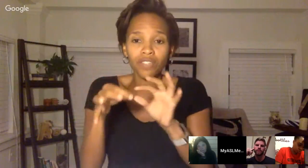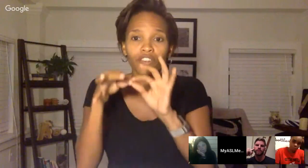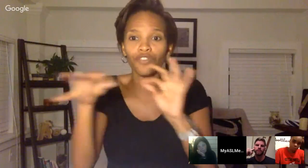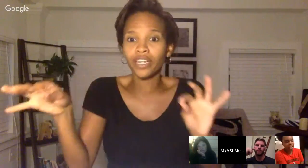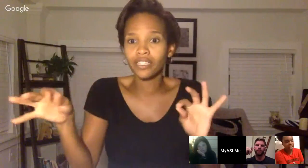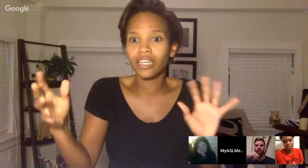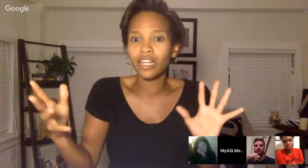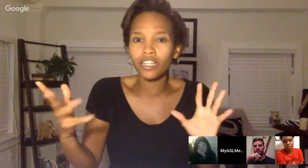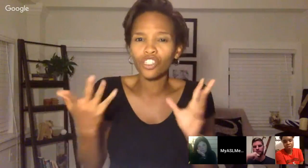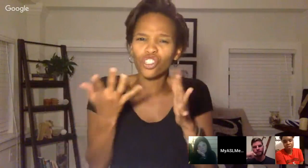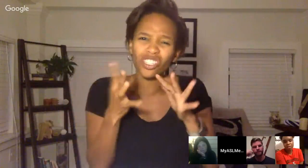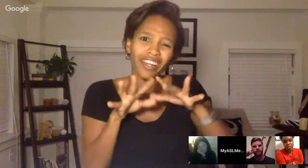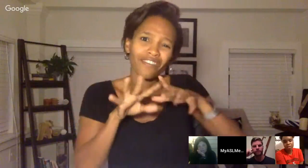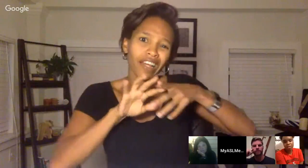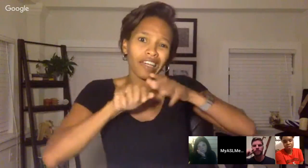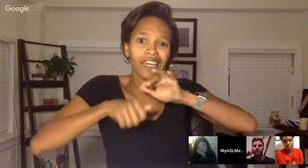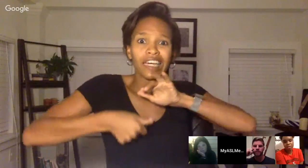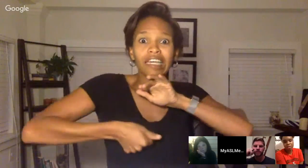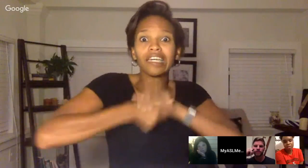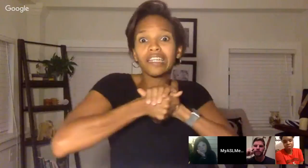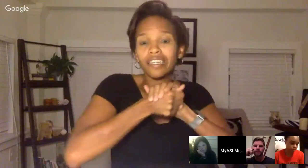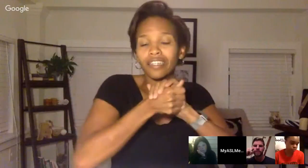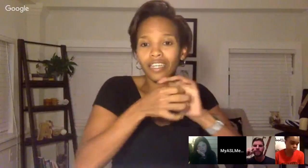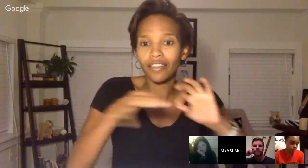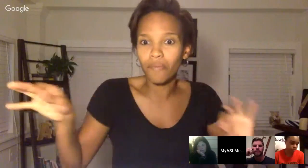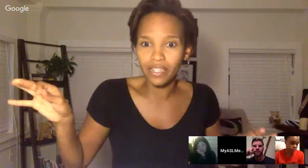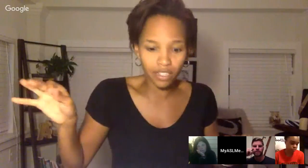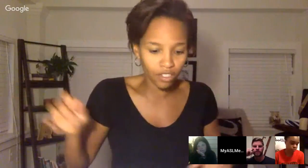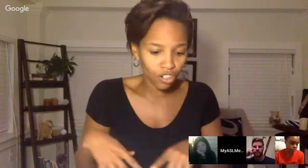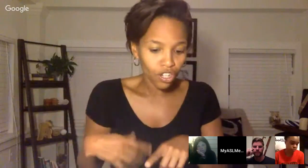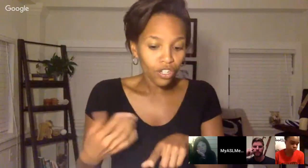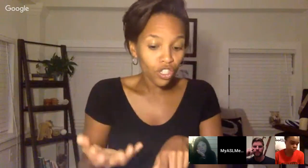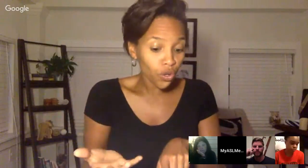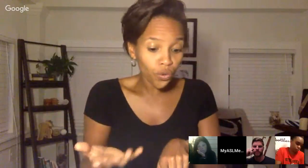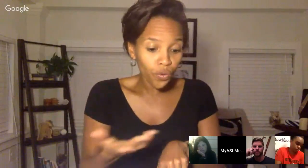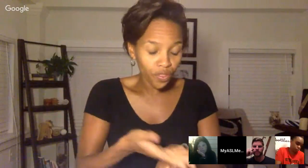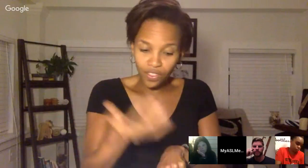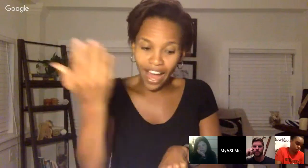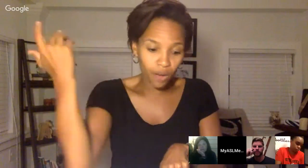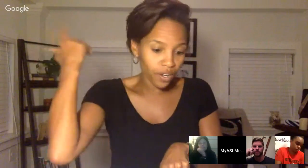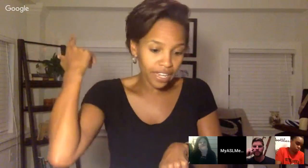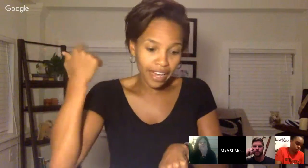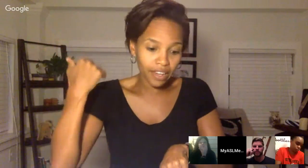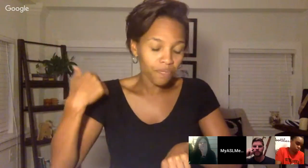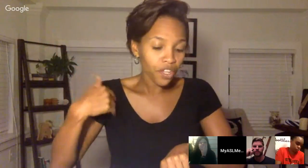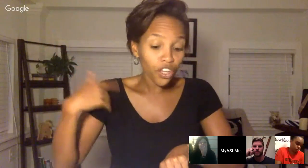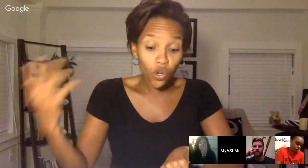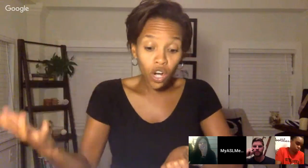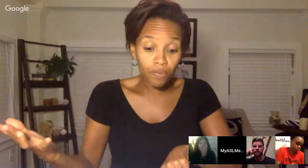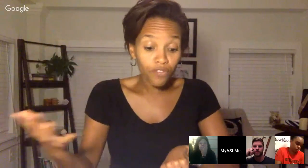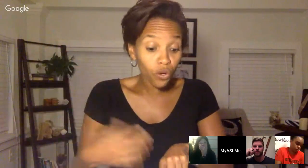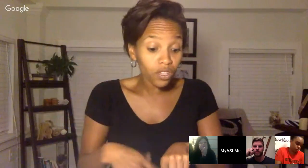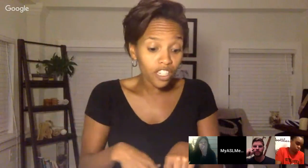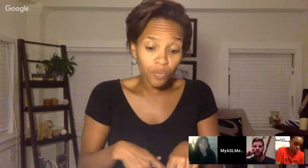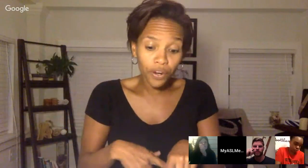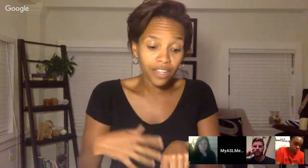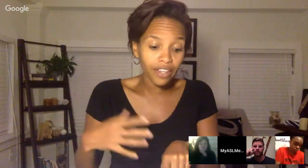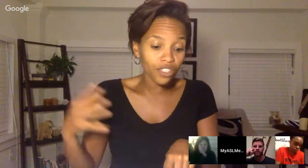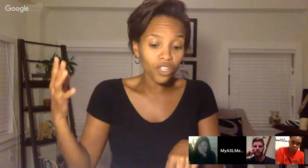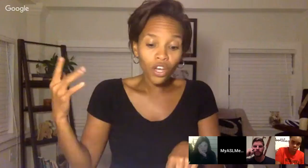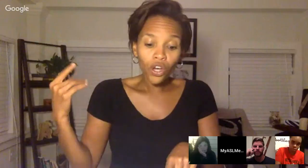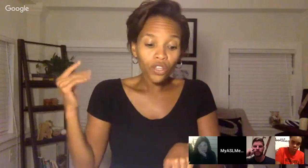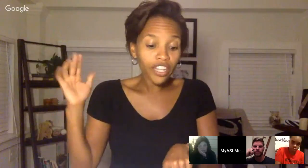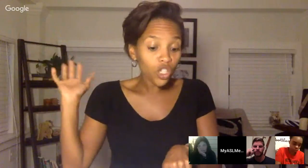one specific phrase in English. It's just kind of like hidden in the message. So that one, again, you know what, before lunch